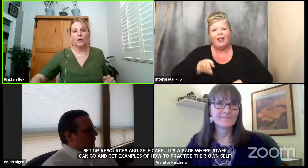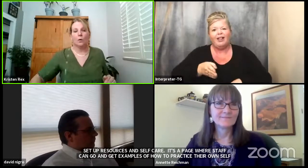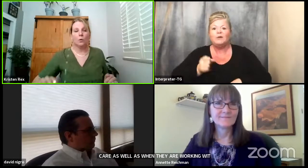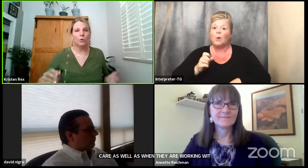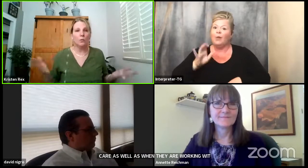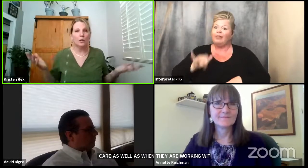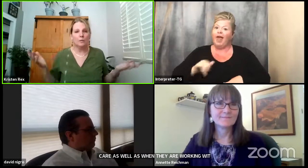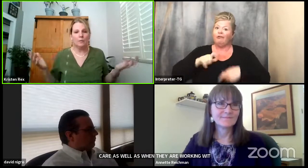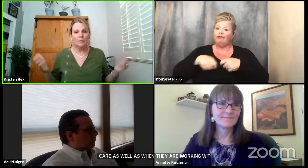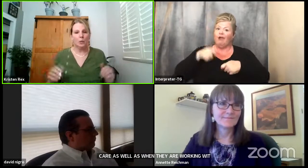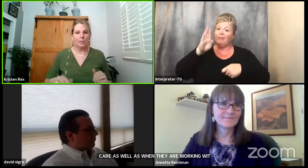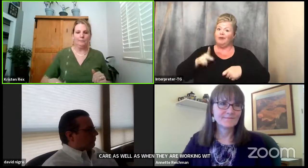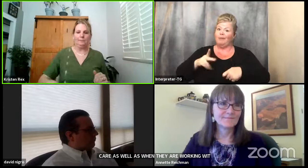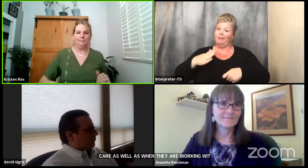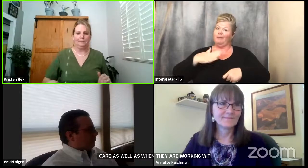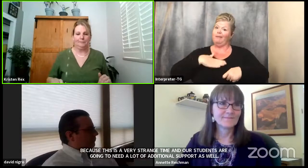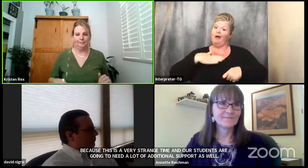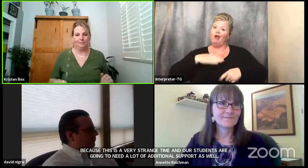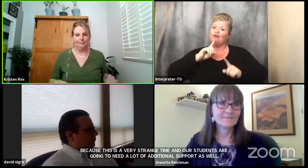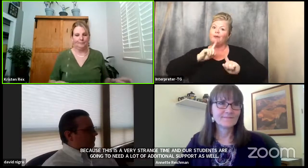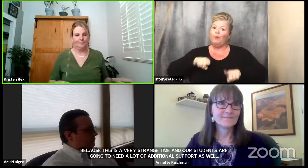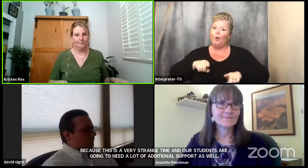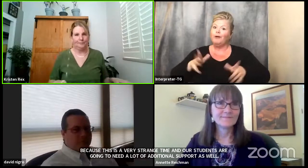the oral part of my report.